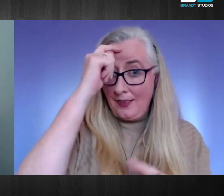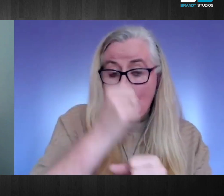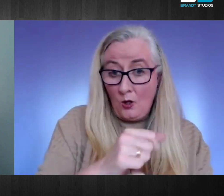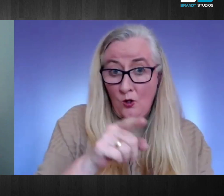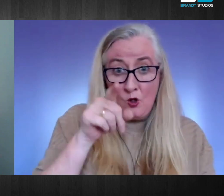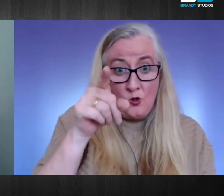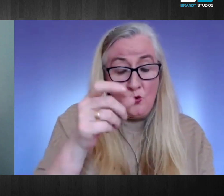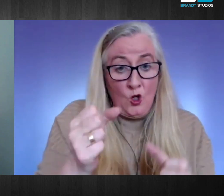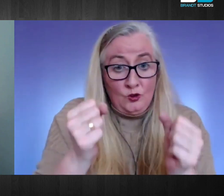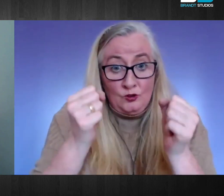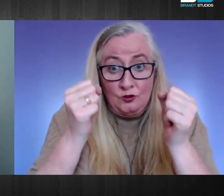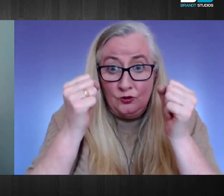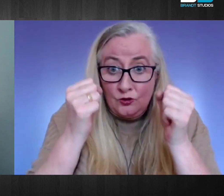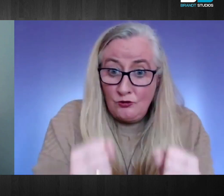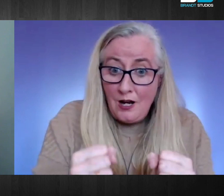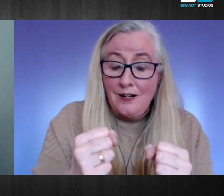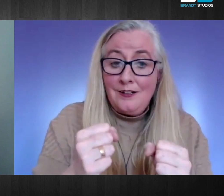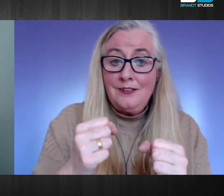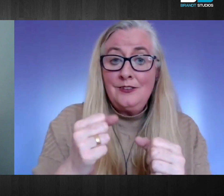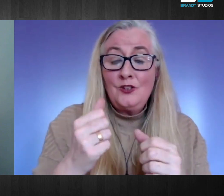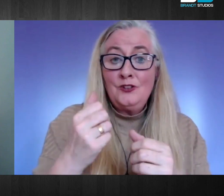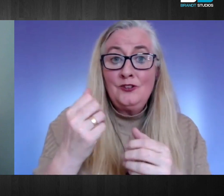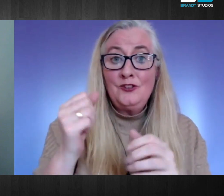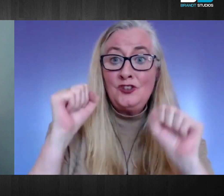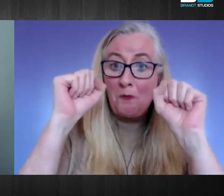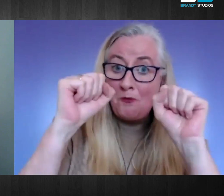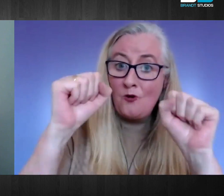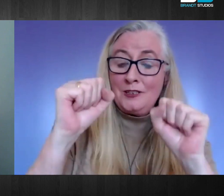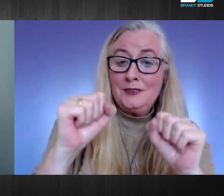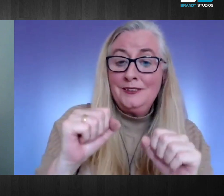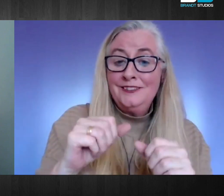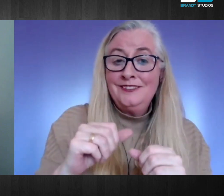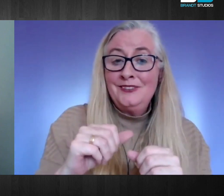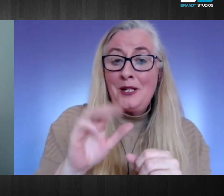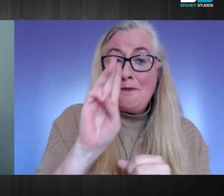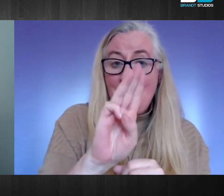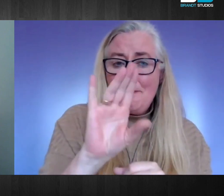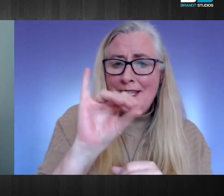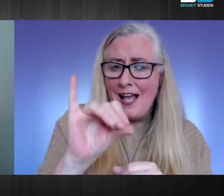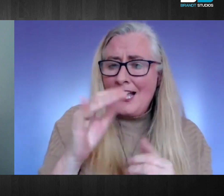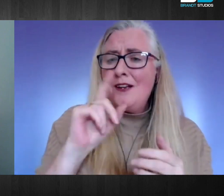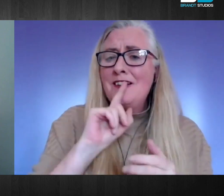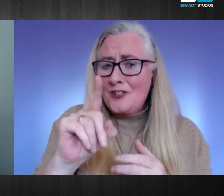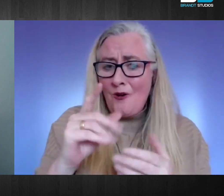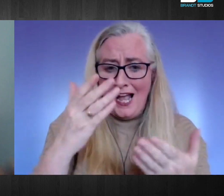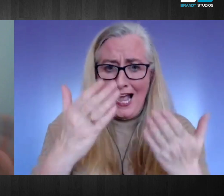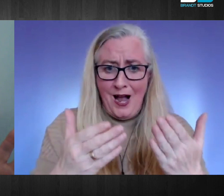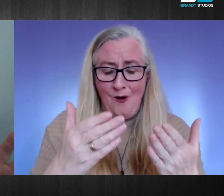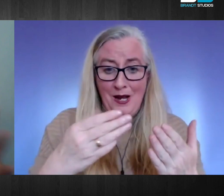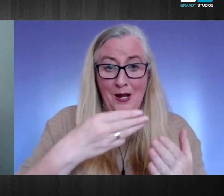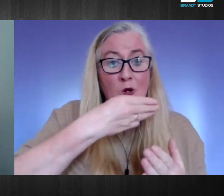and promoting PPI, how did you reconcile, or how did the HRB reconcile their strong commitment to